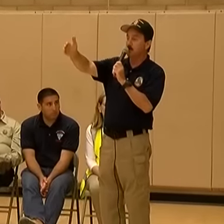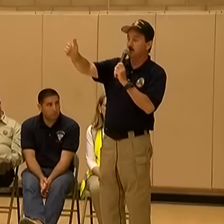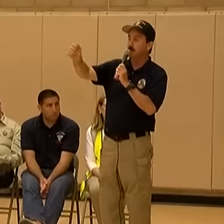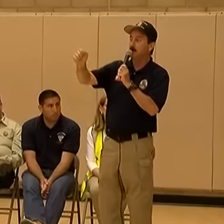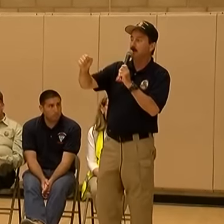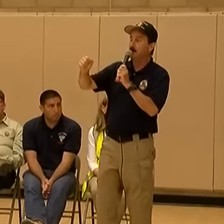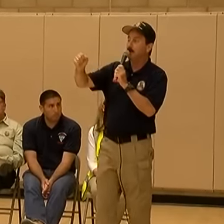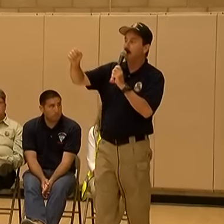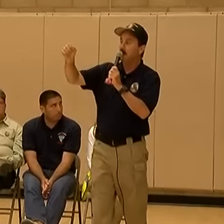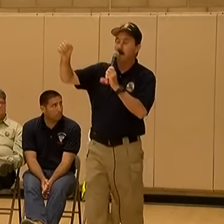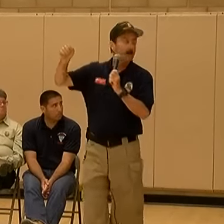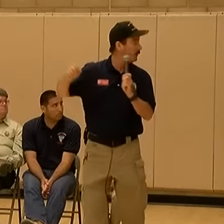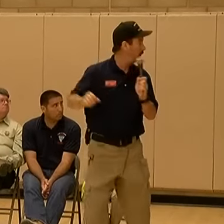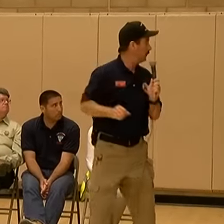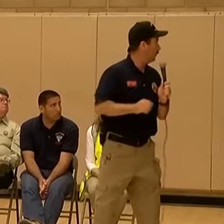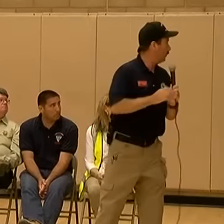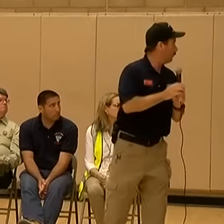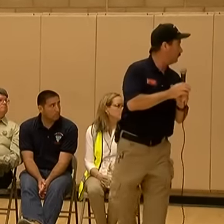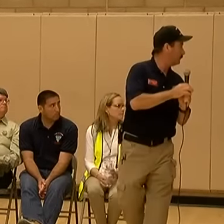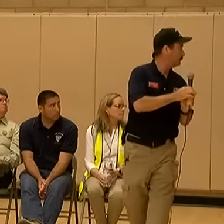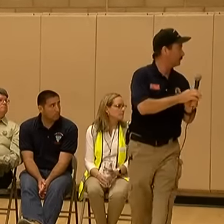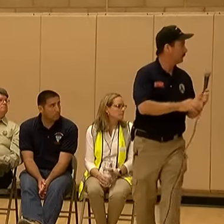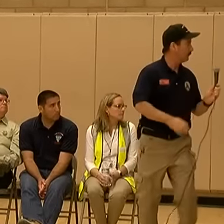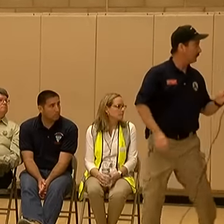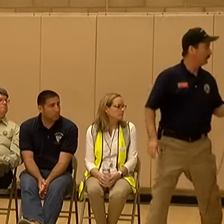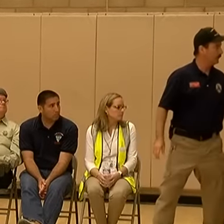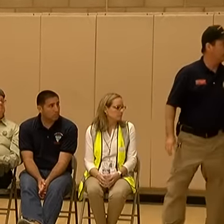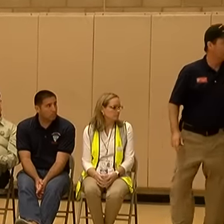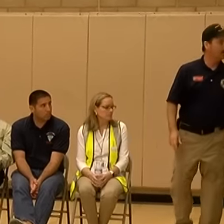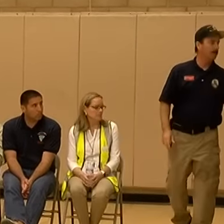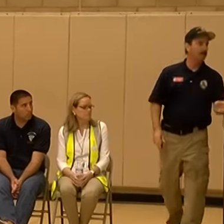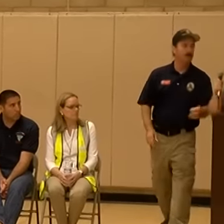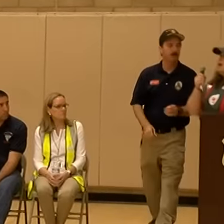to you. Commander, I have an answer. Oh.